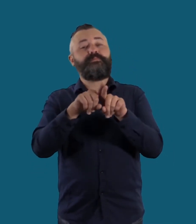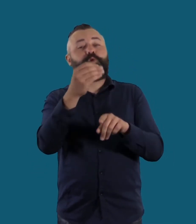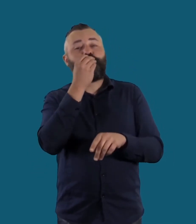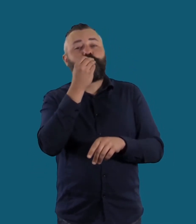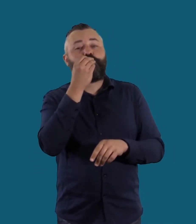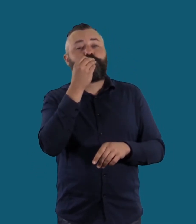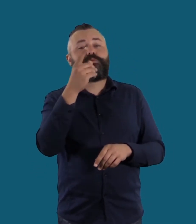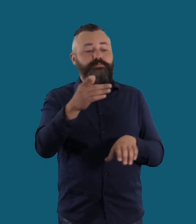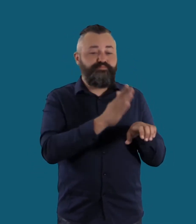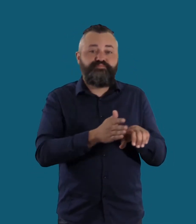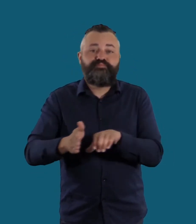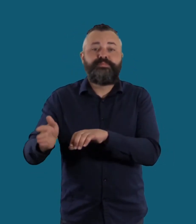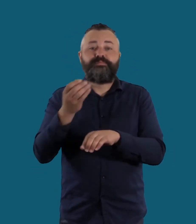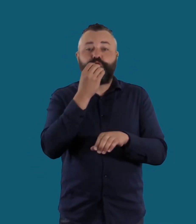Wash your hands before preparing food.